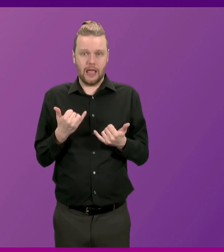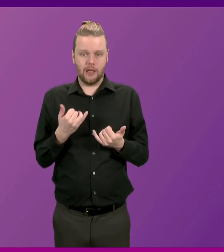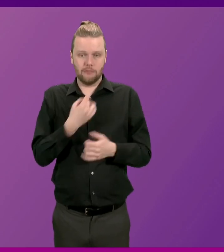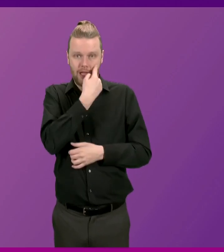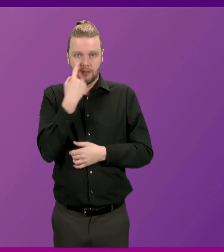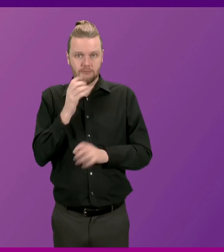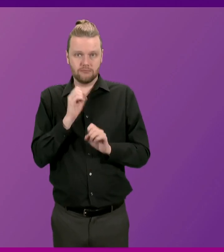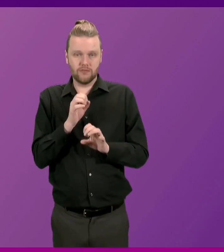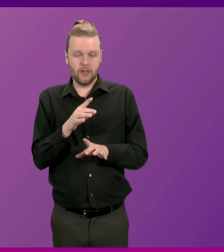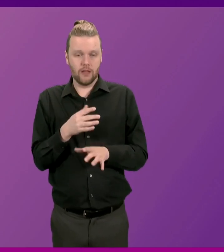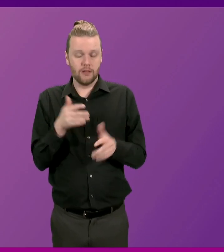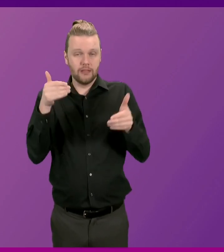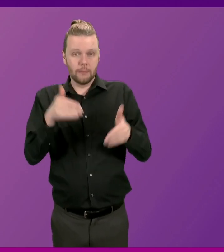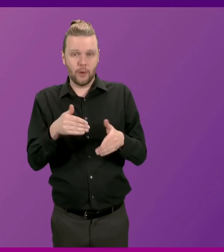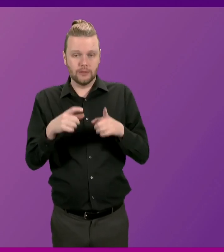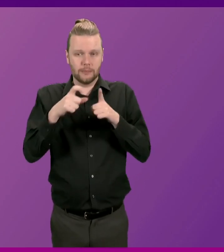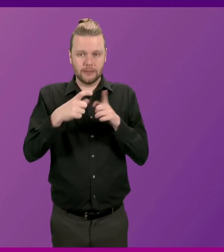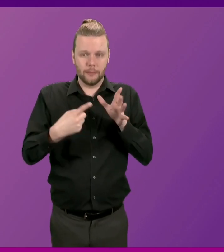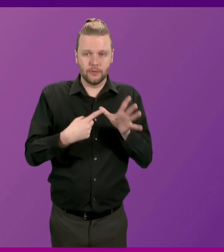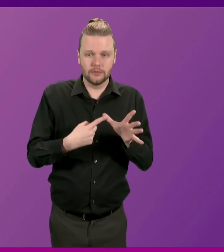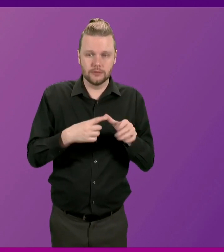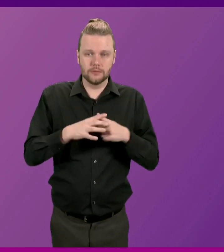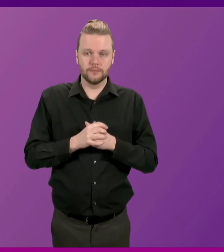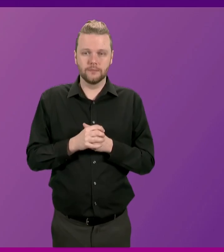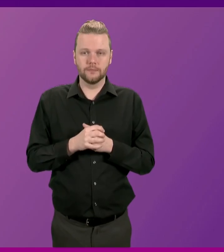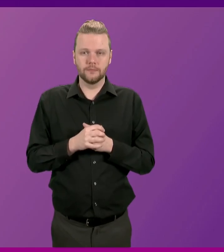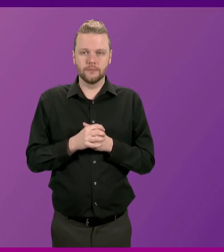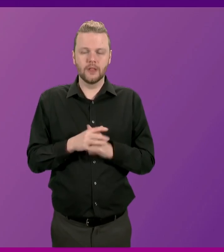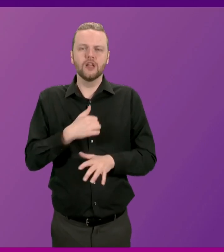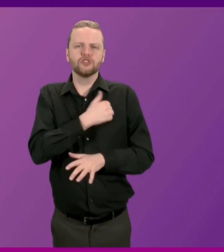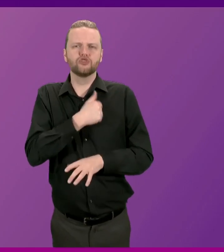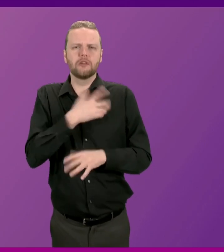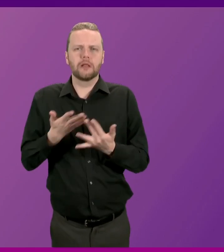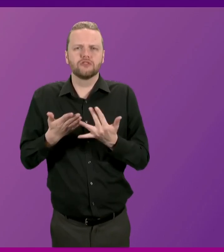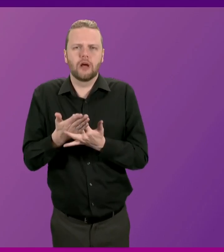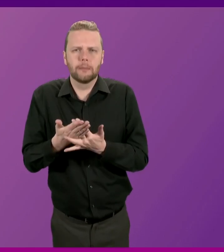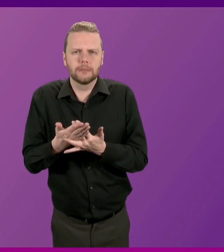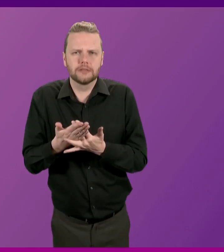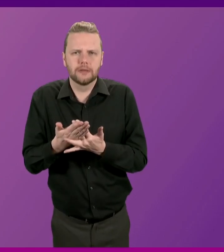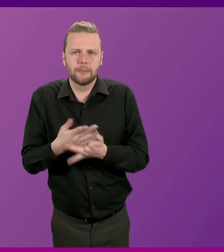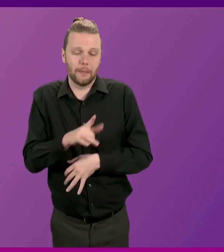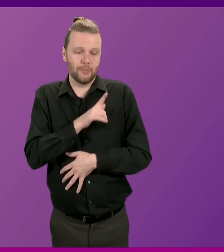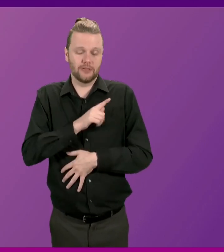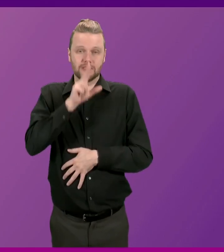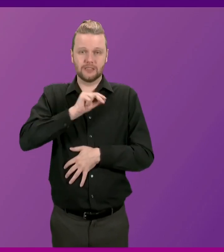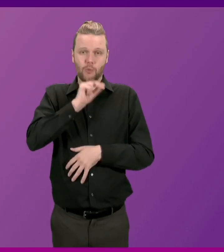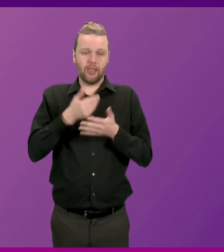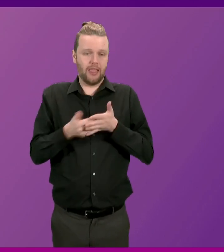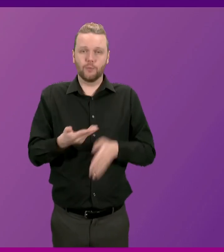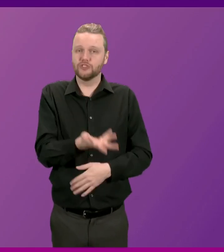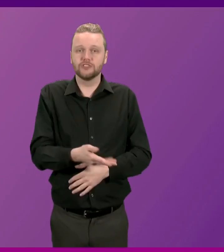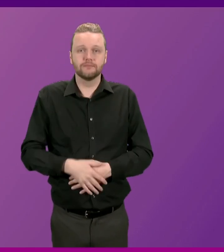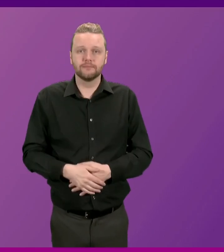take domestic abuse and the most... Spoken language. Sorry, I didn't mean to interrupt. It's because it's a spoken language.